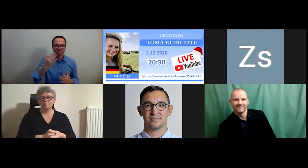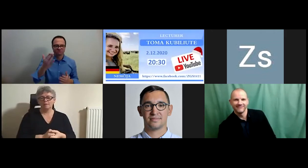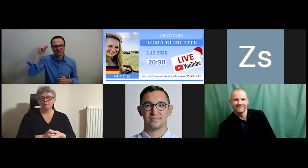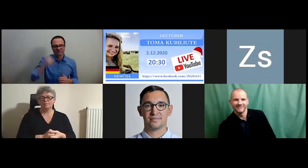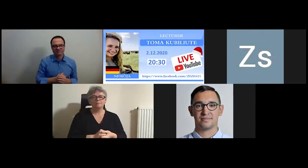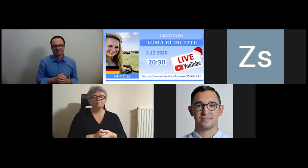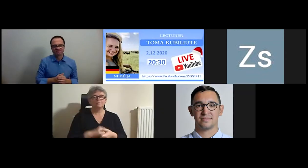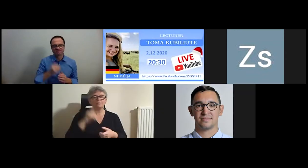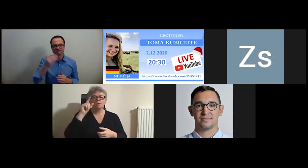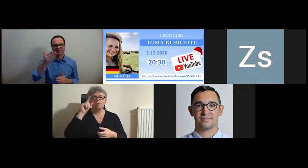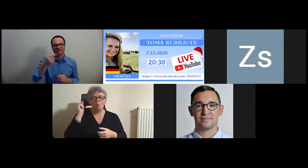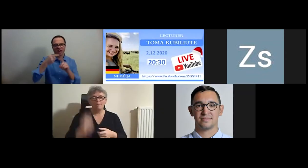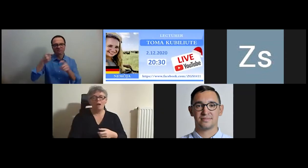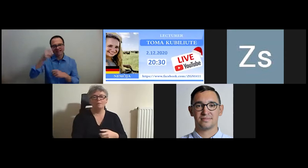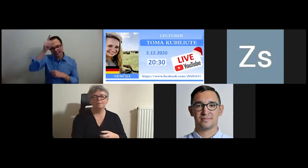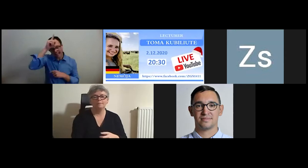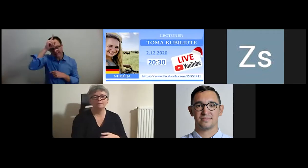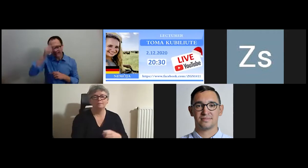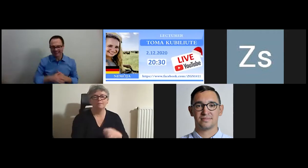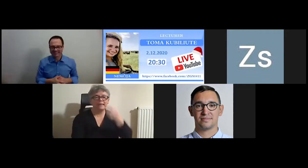On to the next presenter, please.